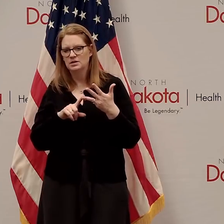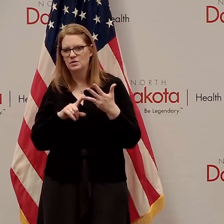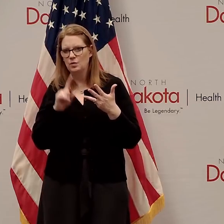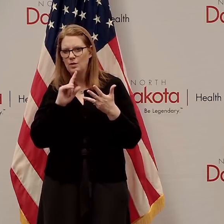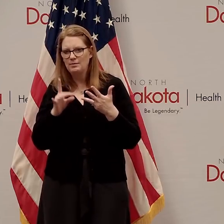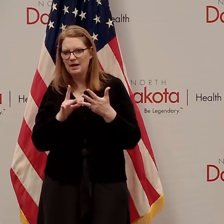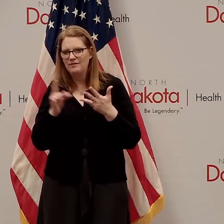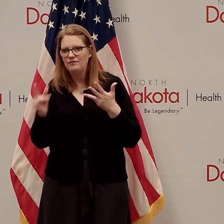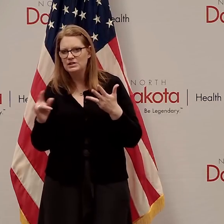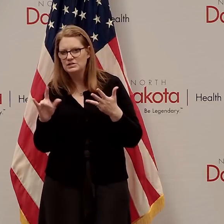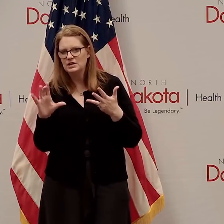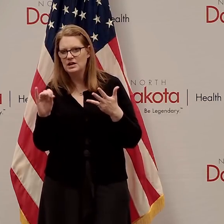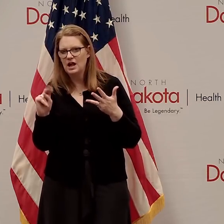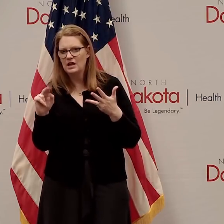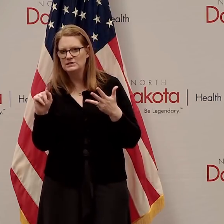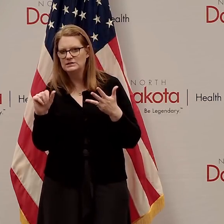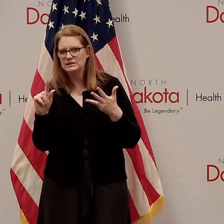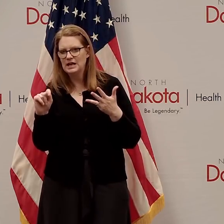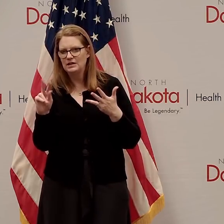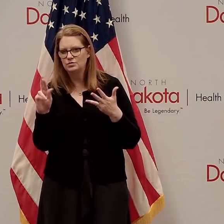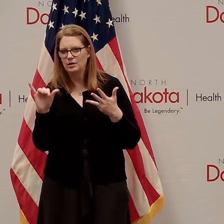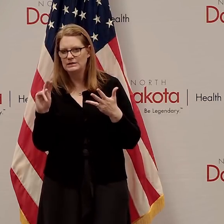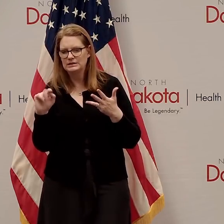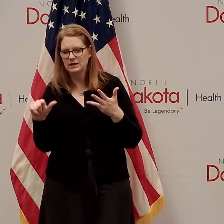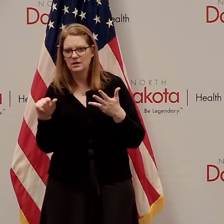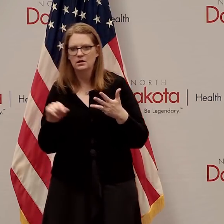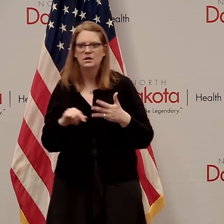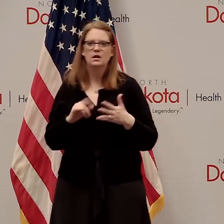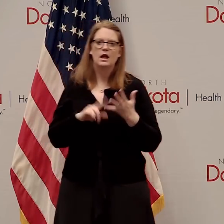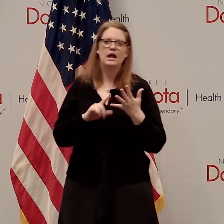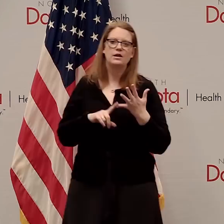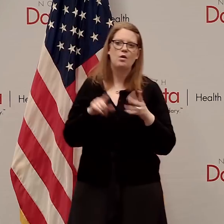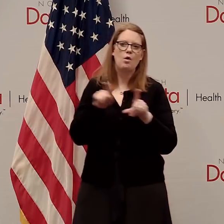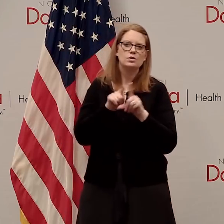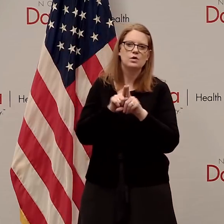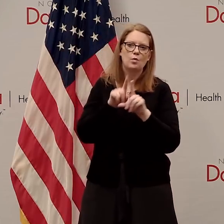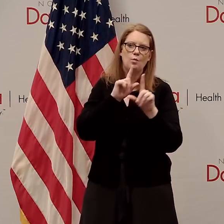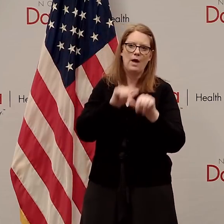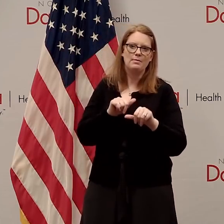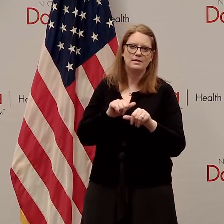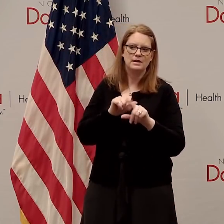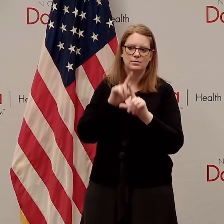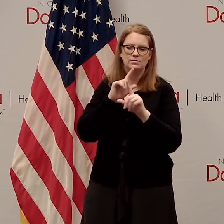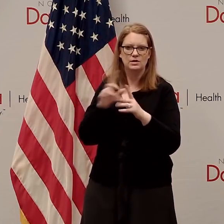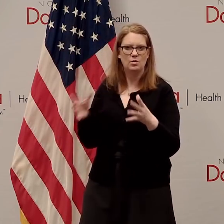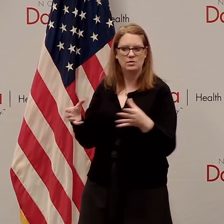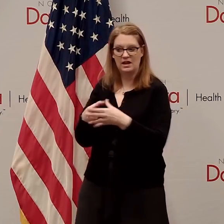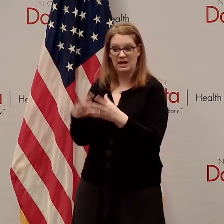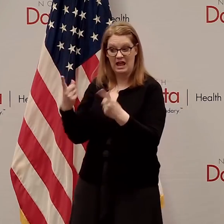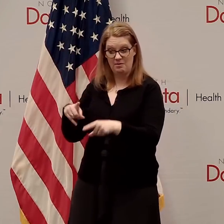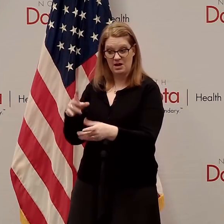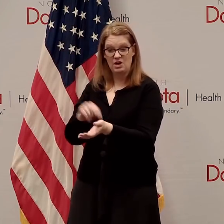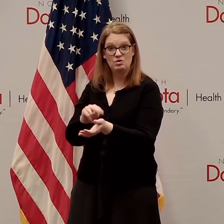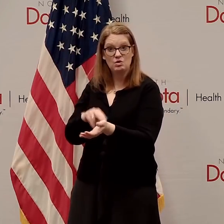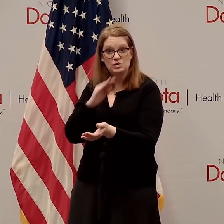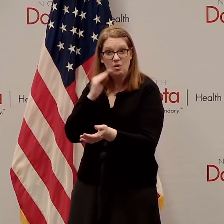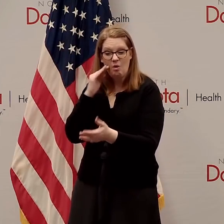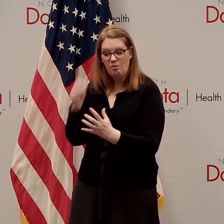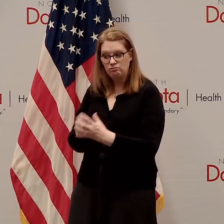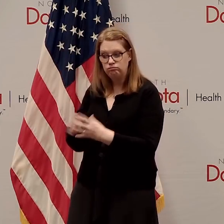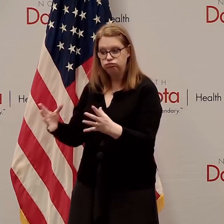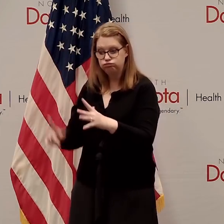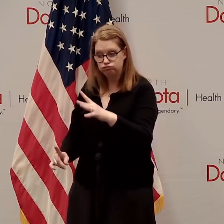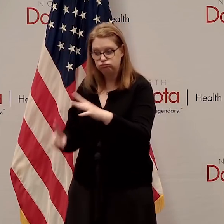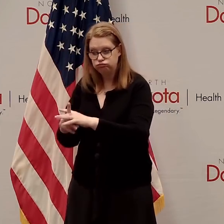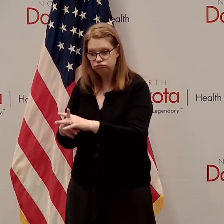efficient. We want to expand our ability to prevent and rapidly respond to outbreaks at long-term care facilities to protect our most vulnerable,